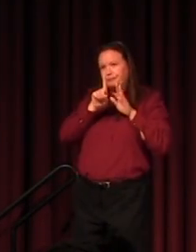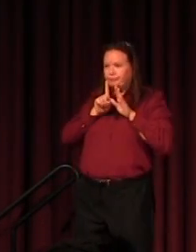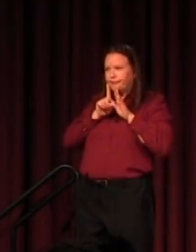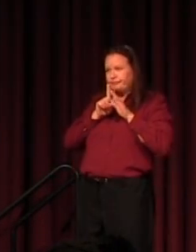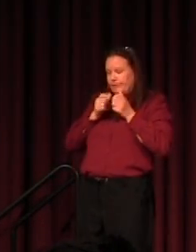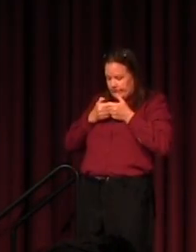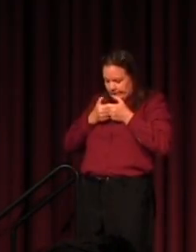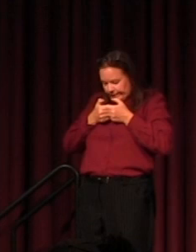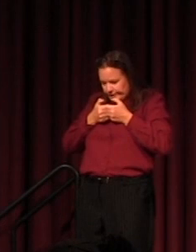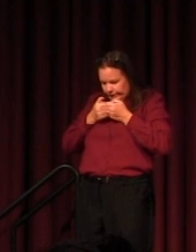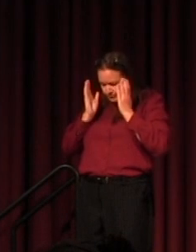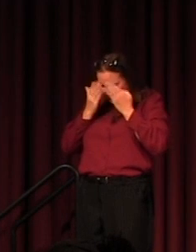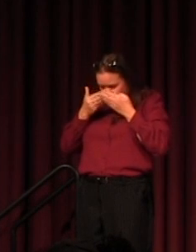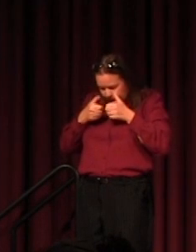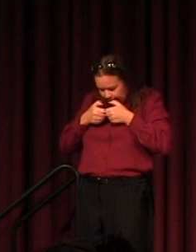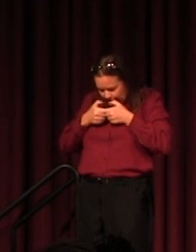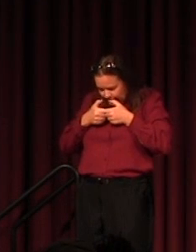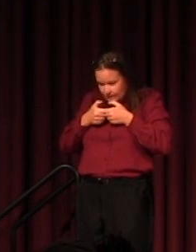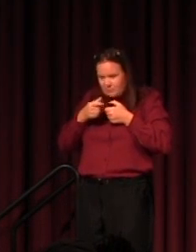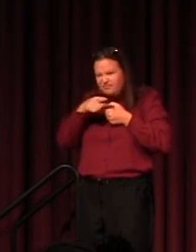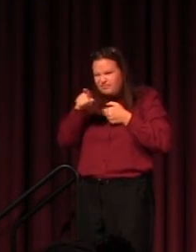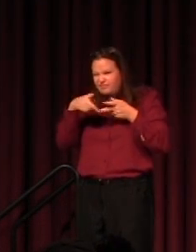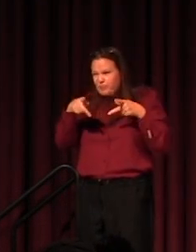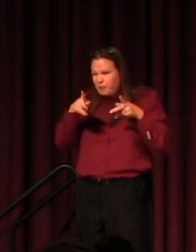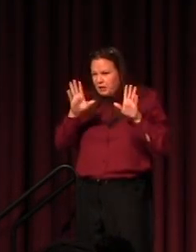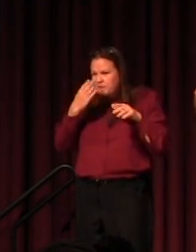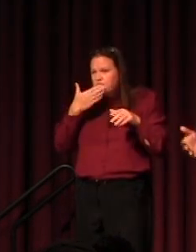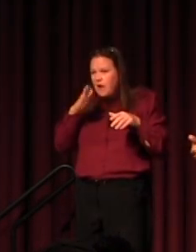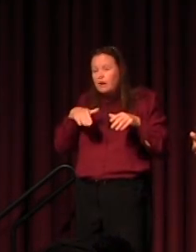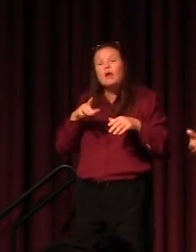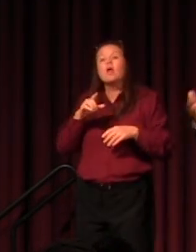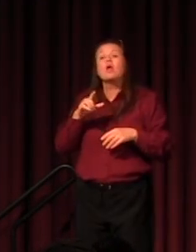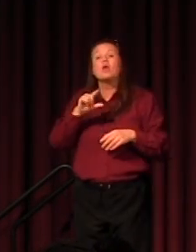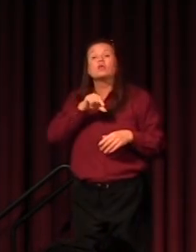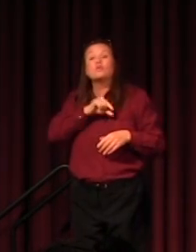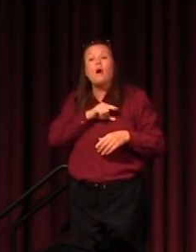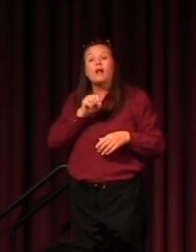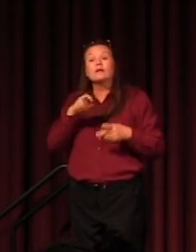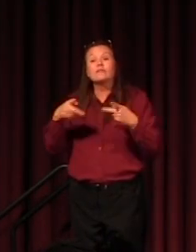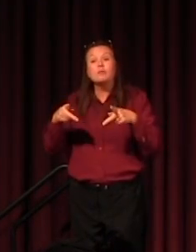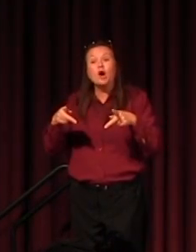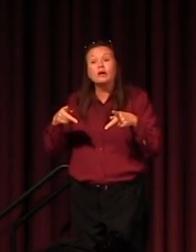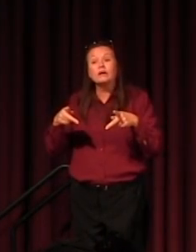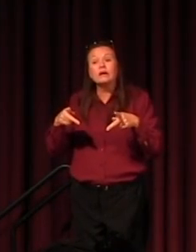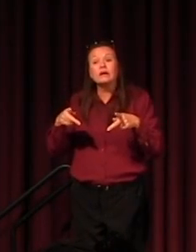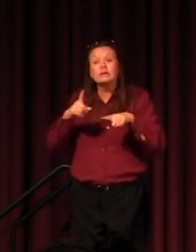He's not helping it be a better party. Right? The quality of the party is the people at the party.